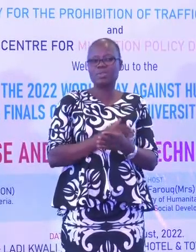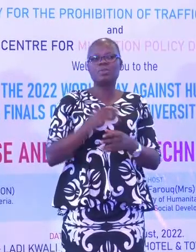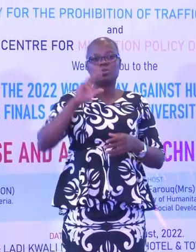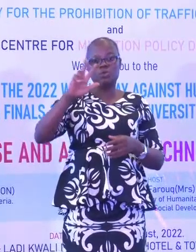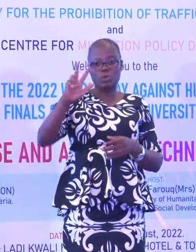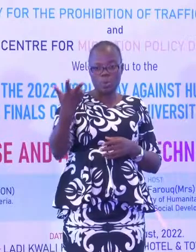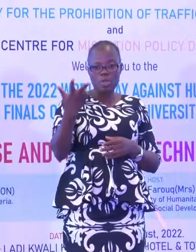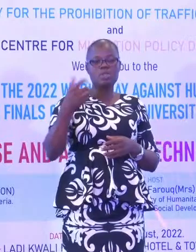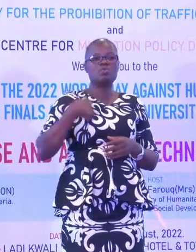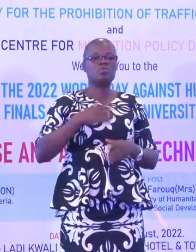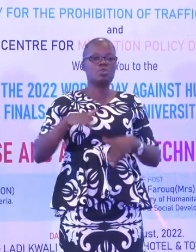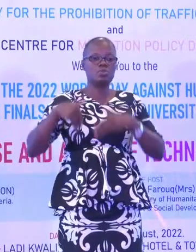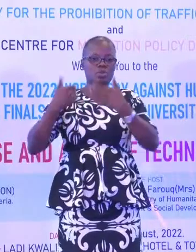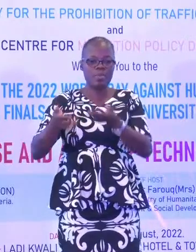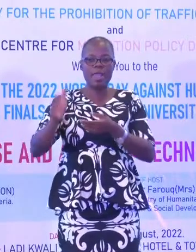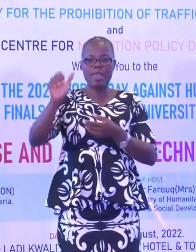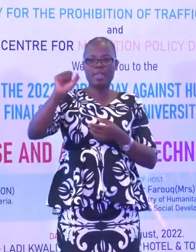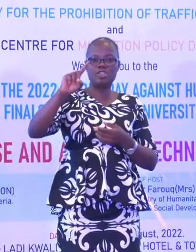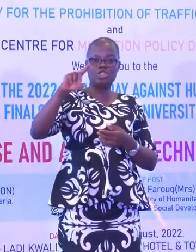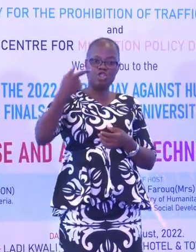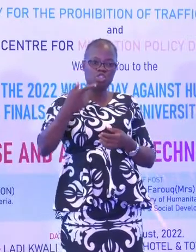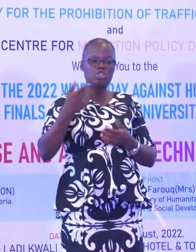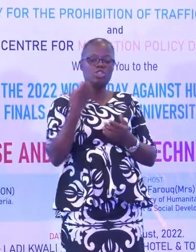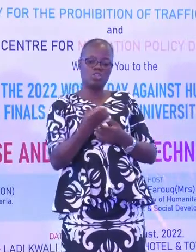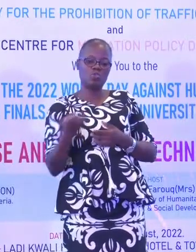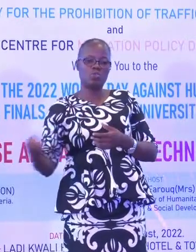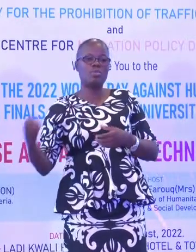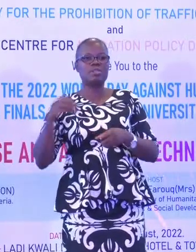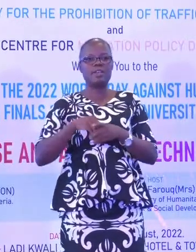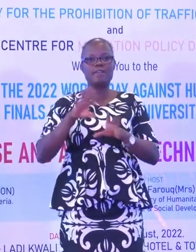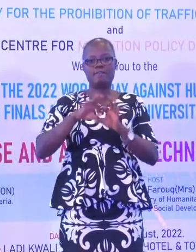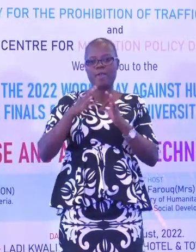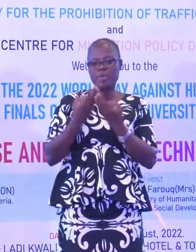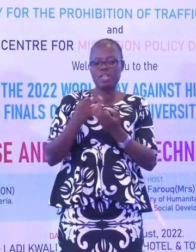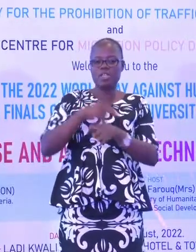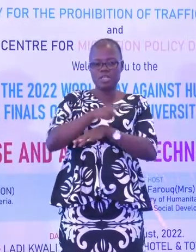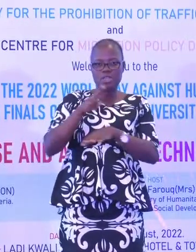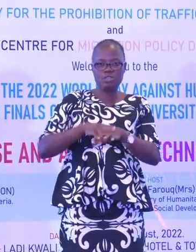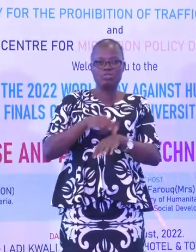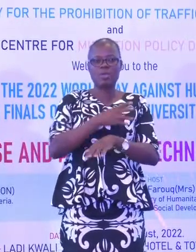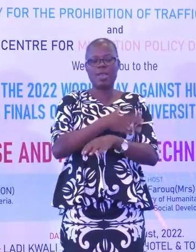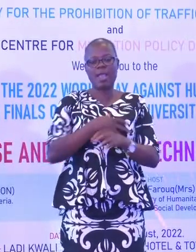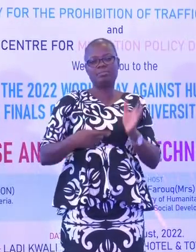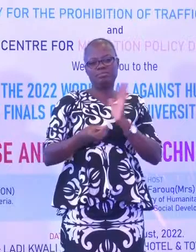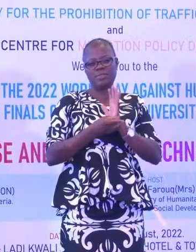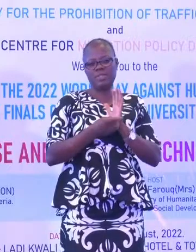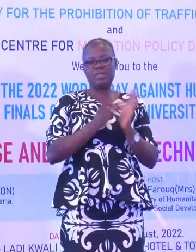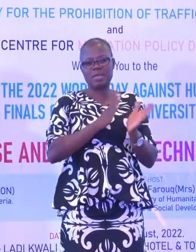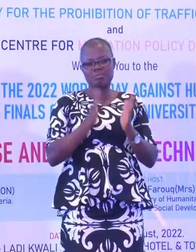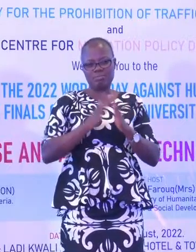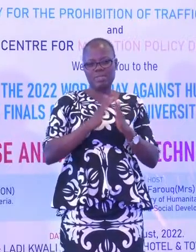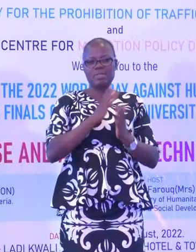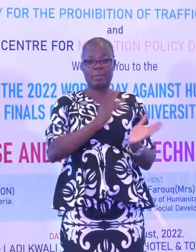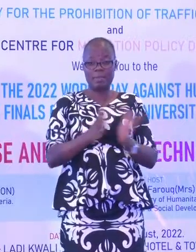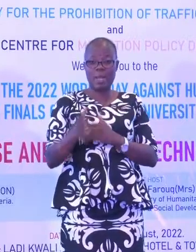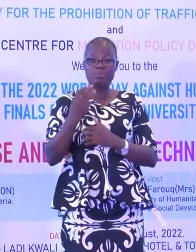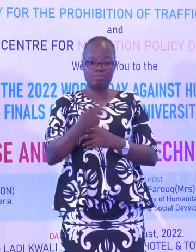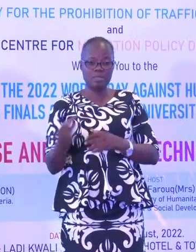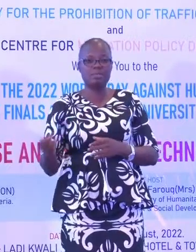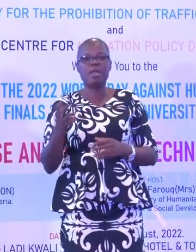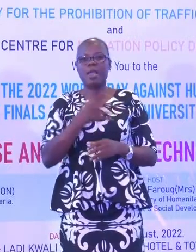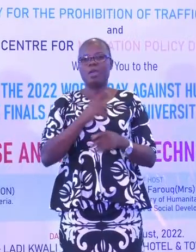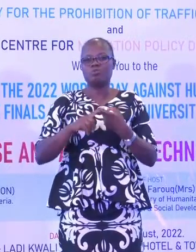Thirdly, we've supplied expertise and equipment in the examination and analysis of digital media and cloud material in order to